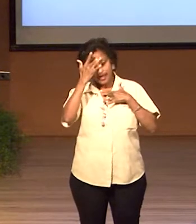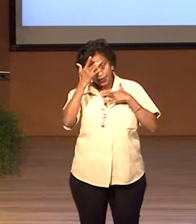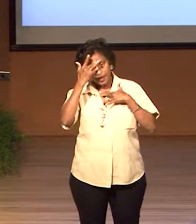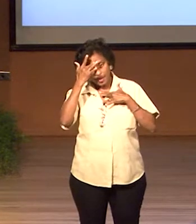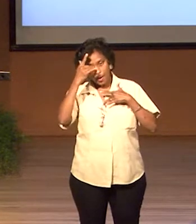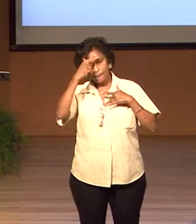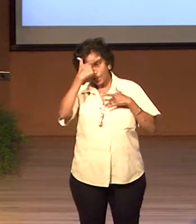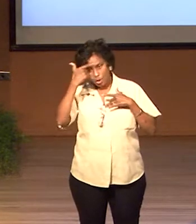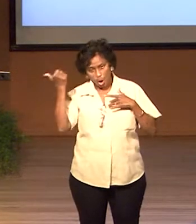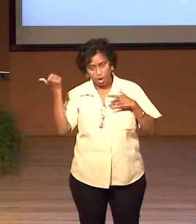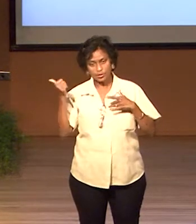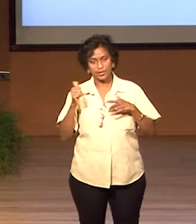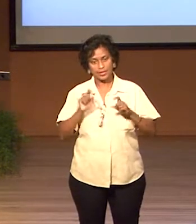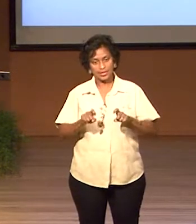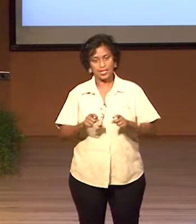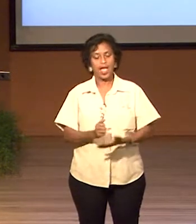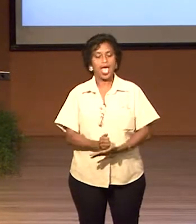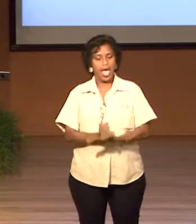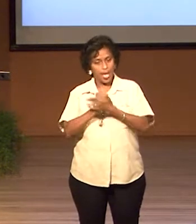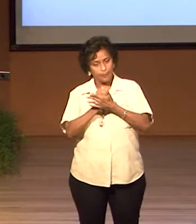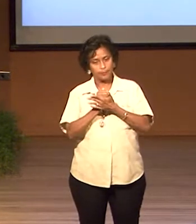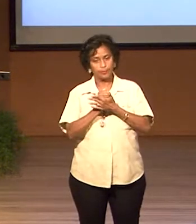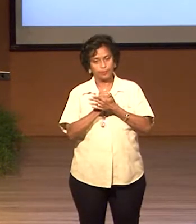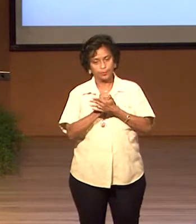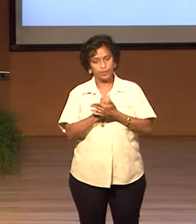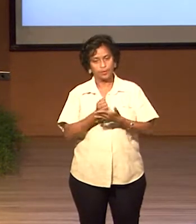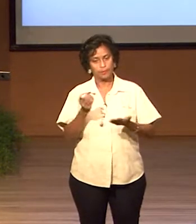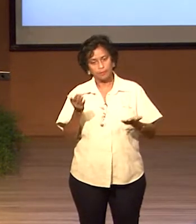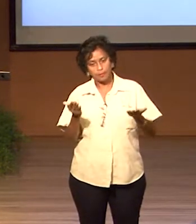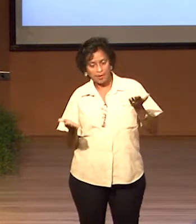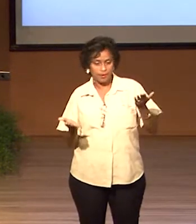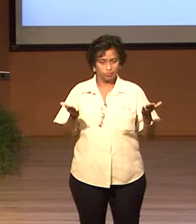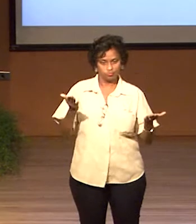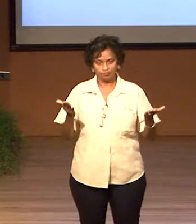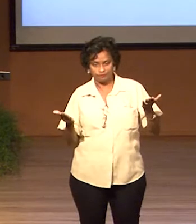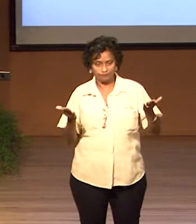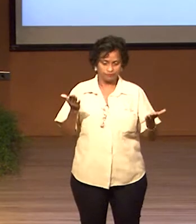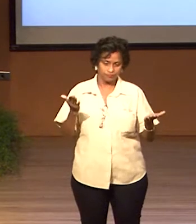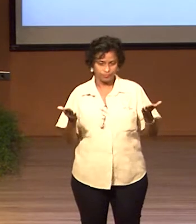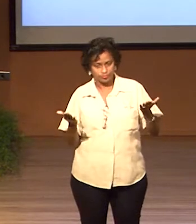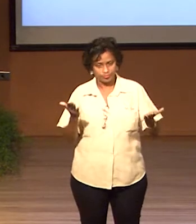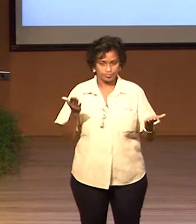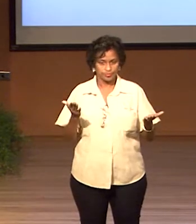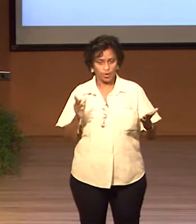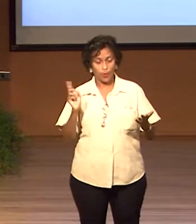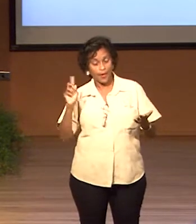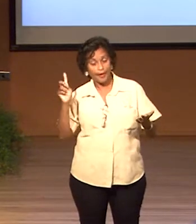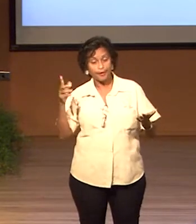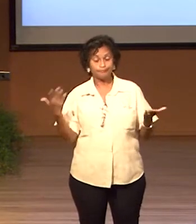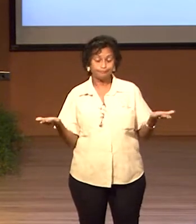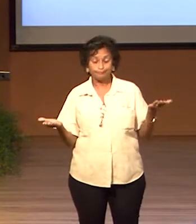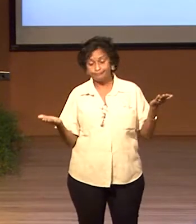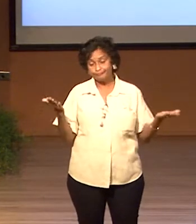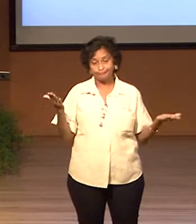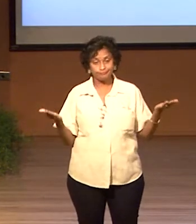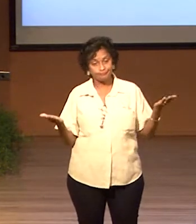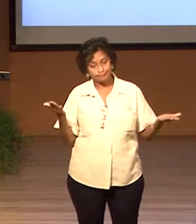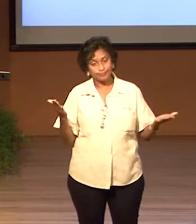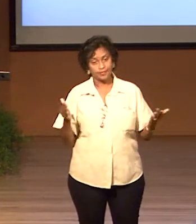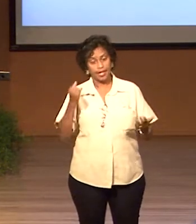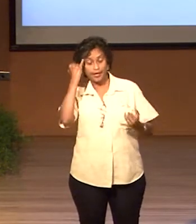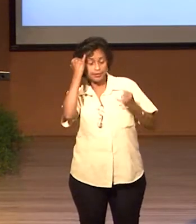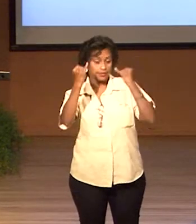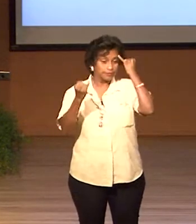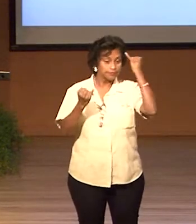So again, there's that dichotomy. Where should we draw the balance? The idea of